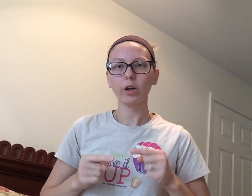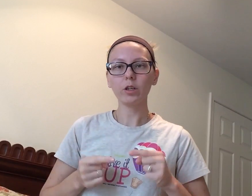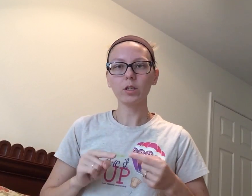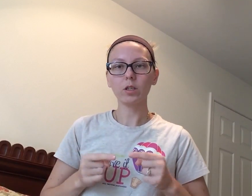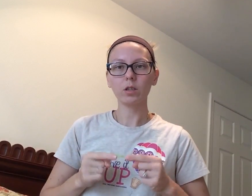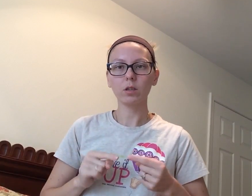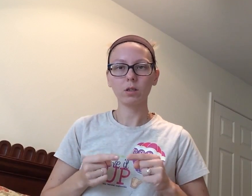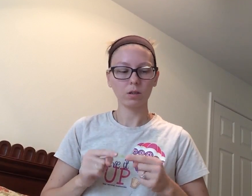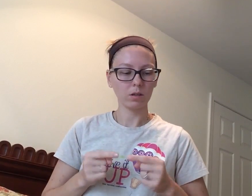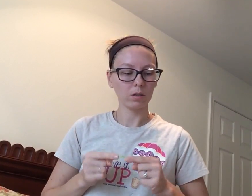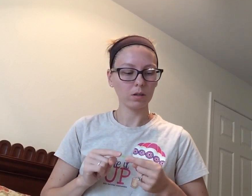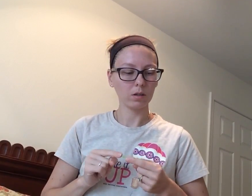Hurt.